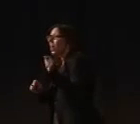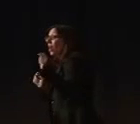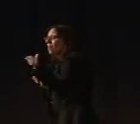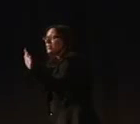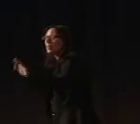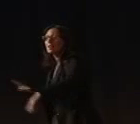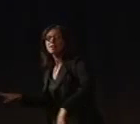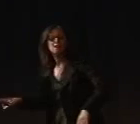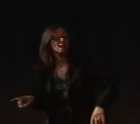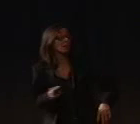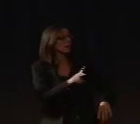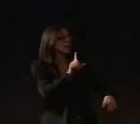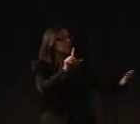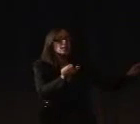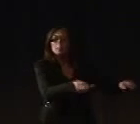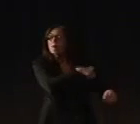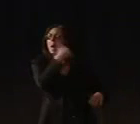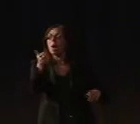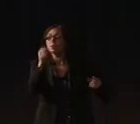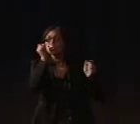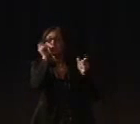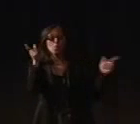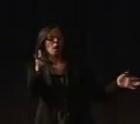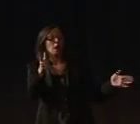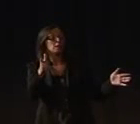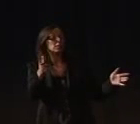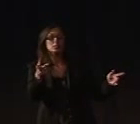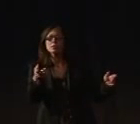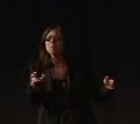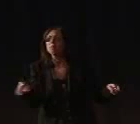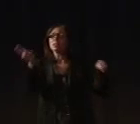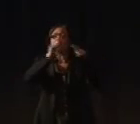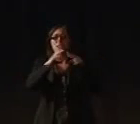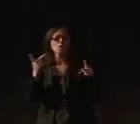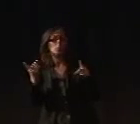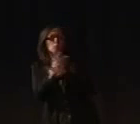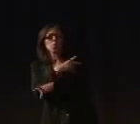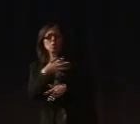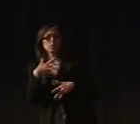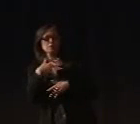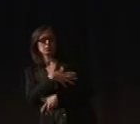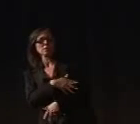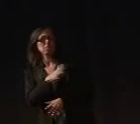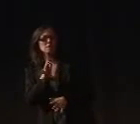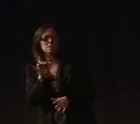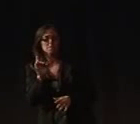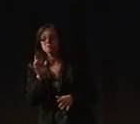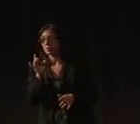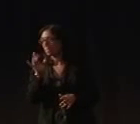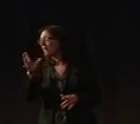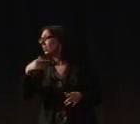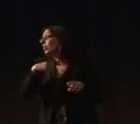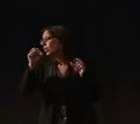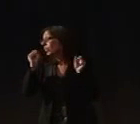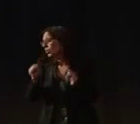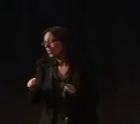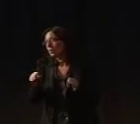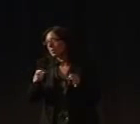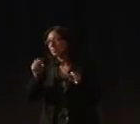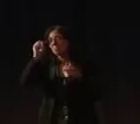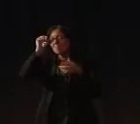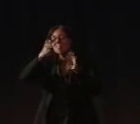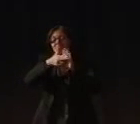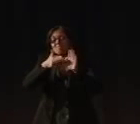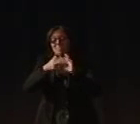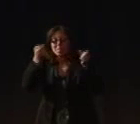more frightening, which is the figure. There are many names for it, but let's call it Gaia. So